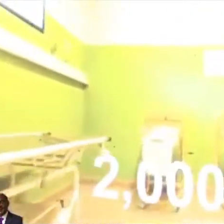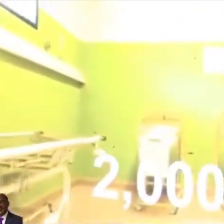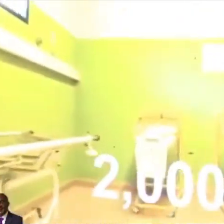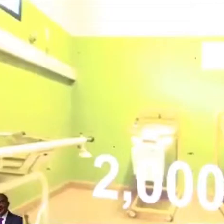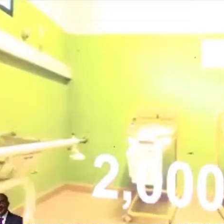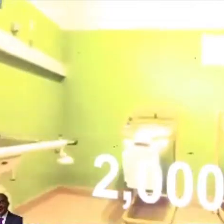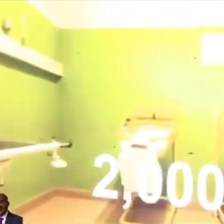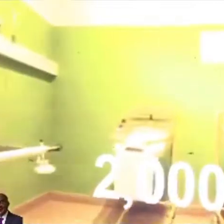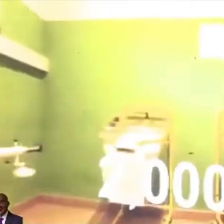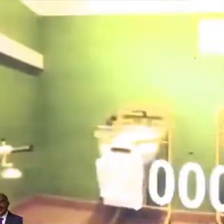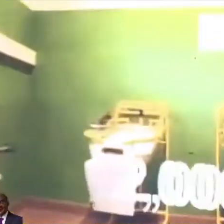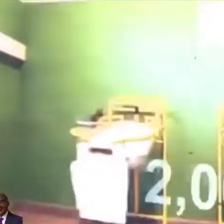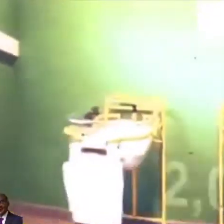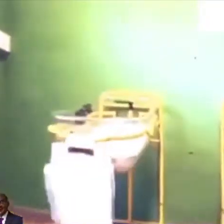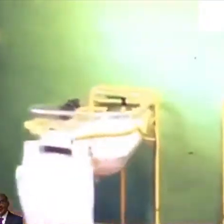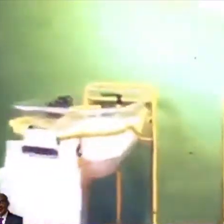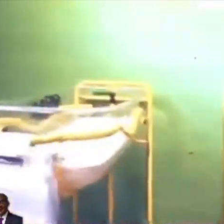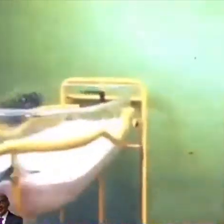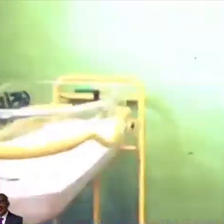across the country.